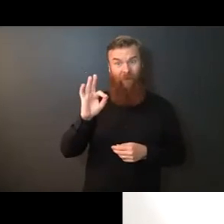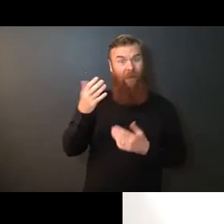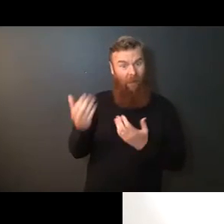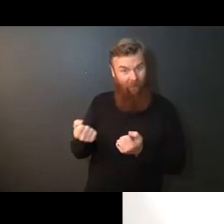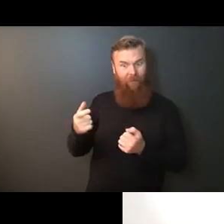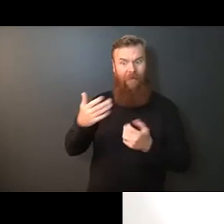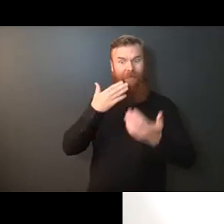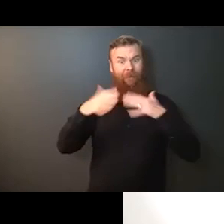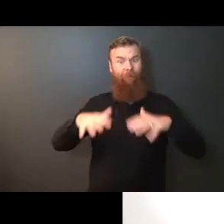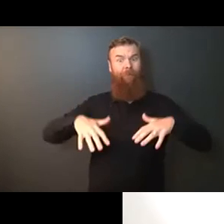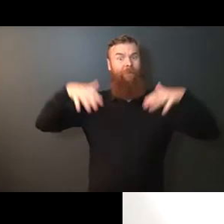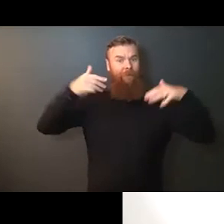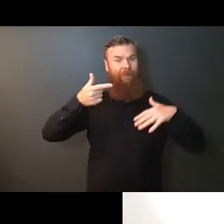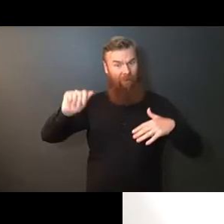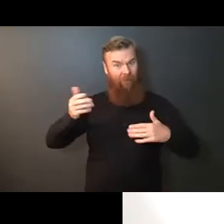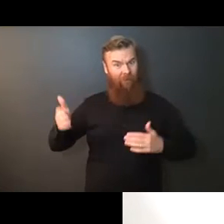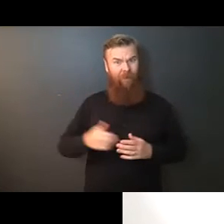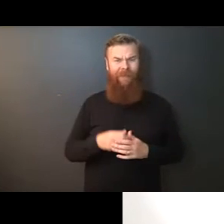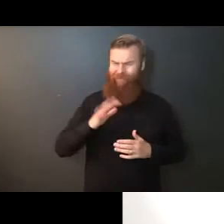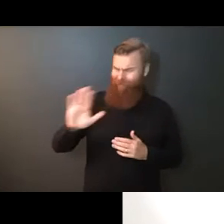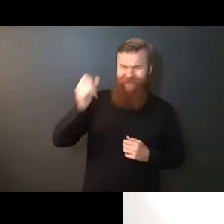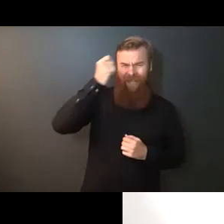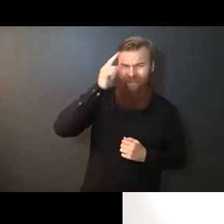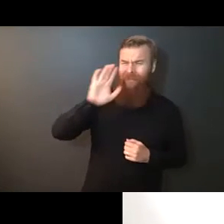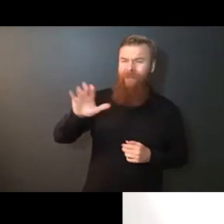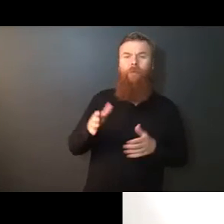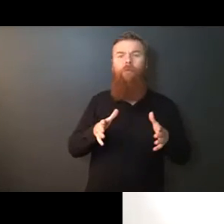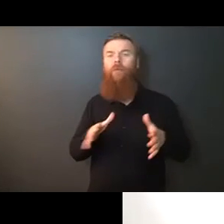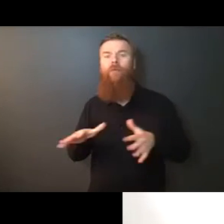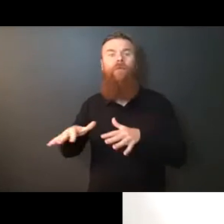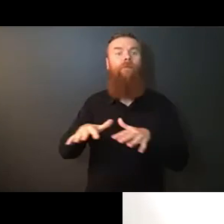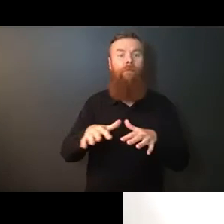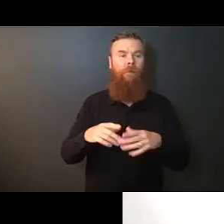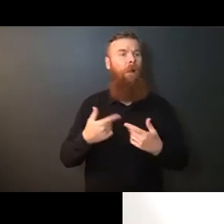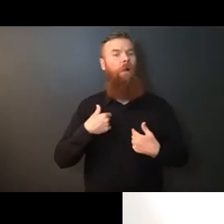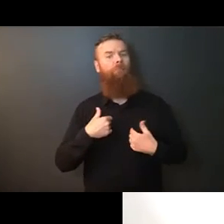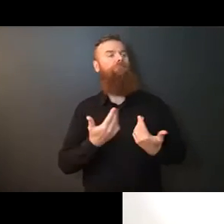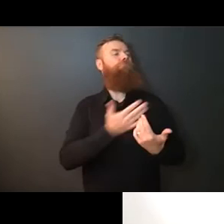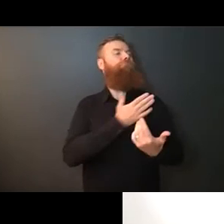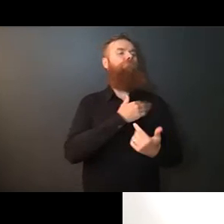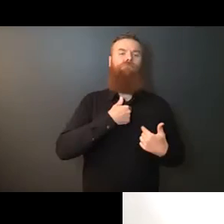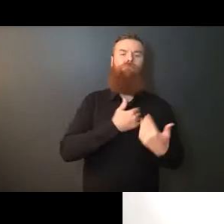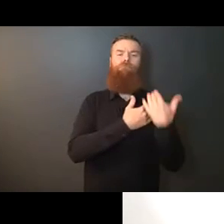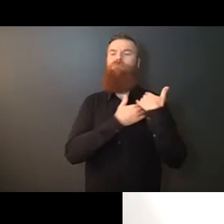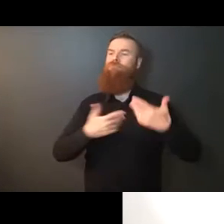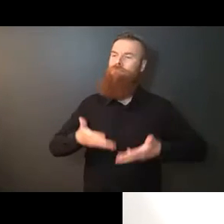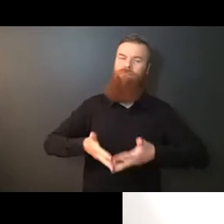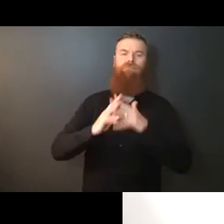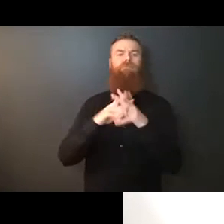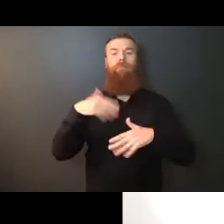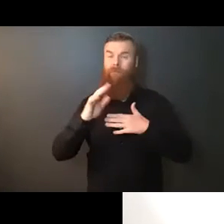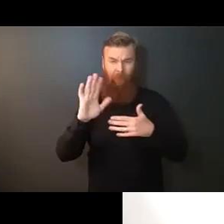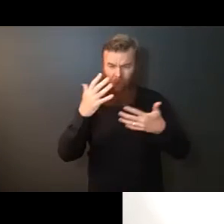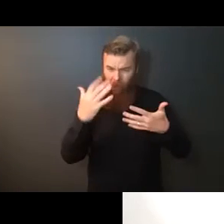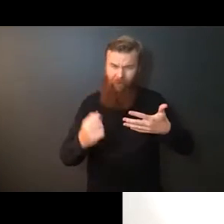a movement itself, a movement with all the different features, a movement that